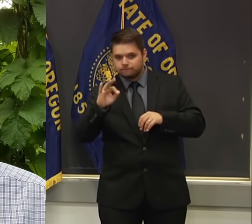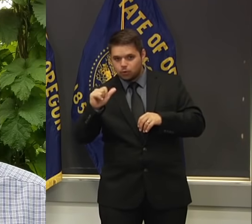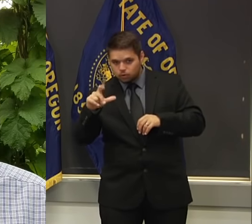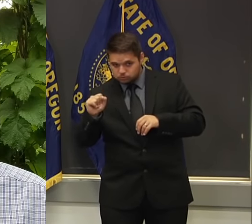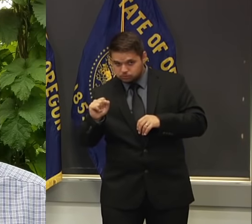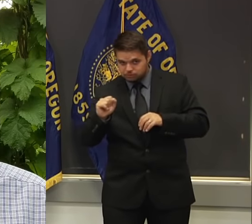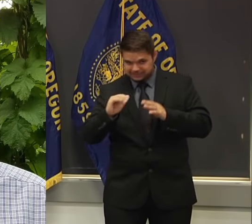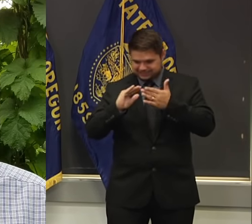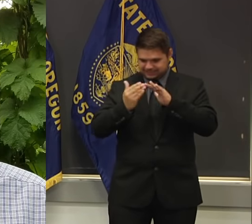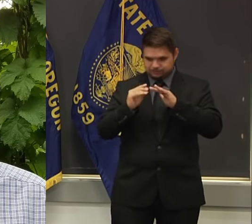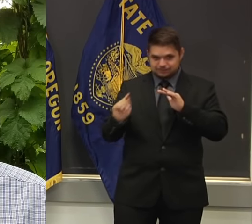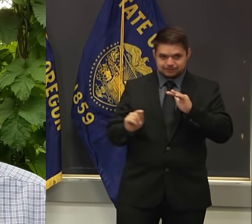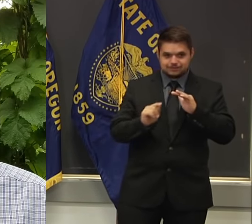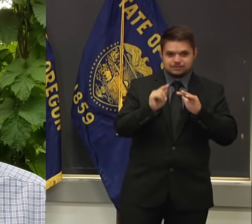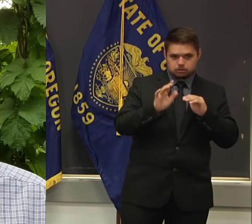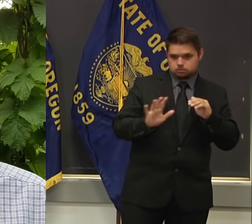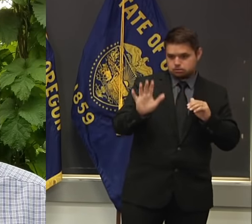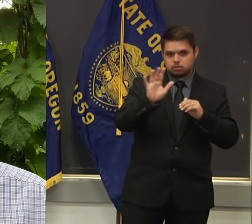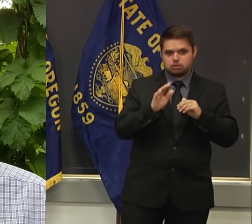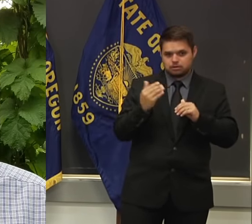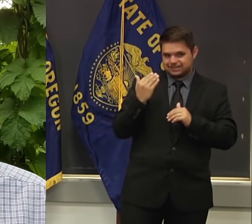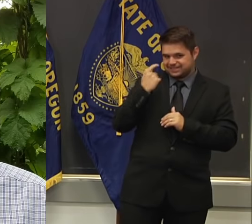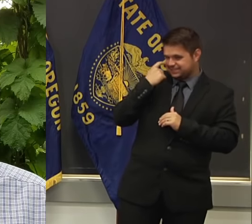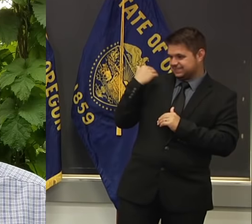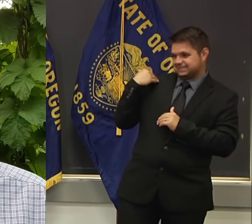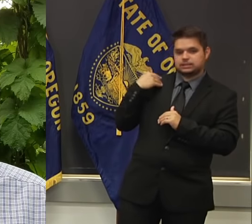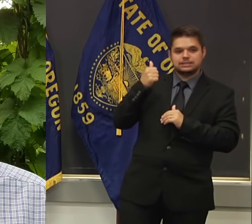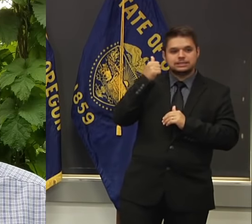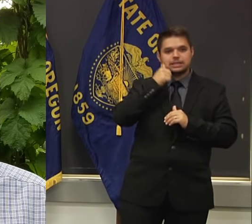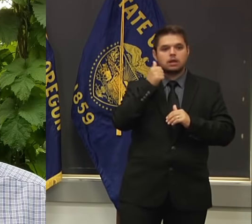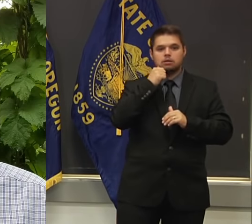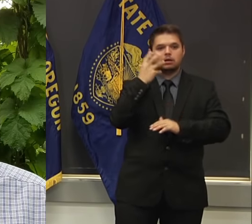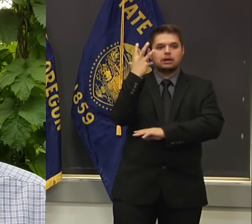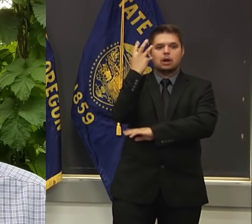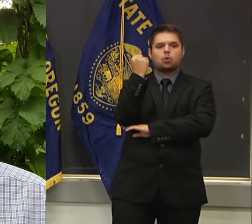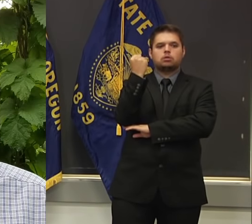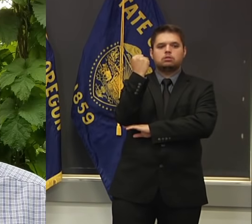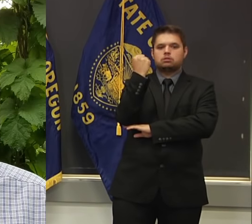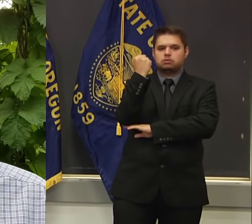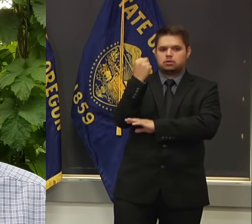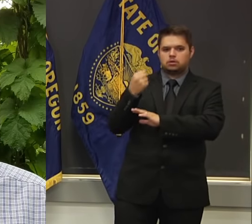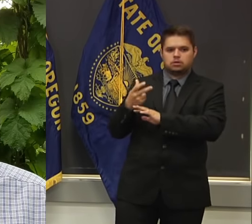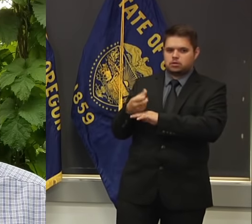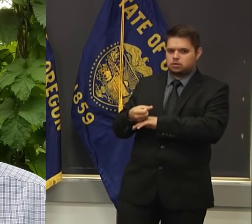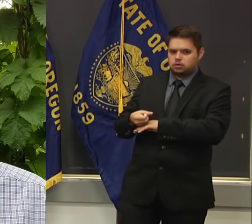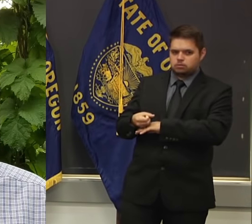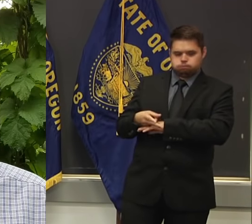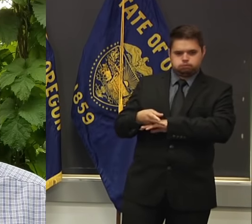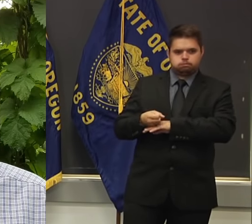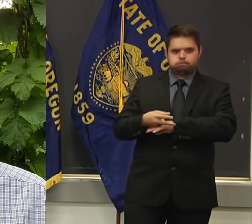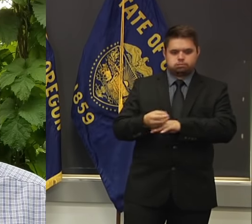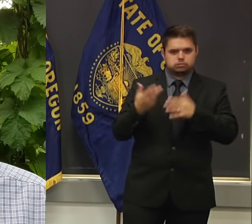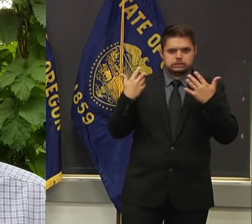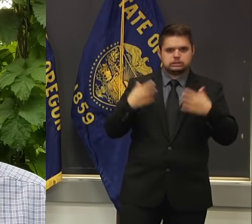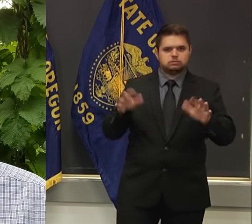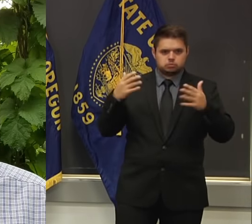previous daily records for poor air quality during this wildfire season. So while this